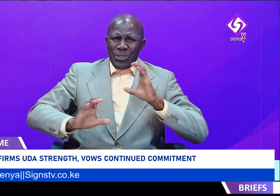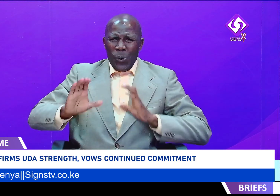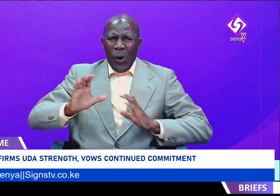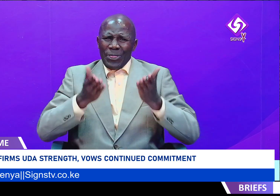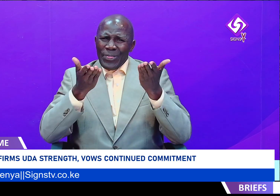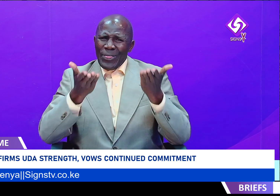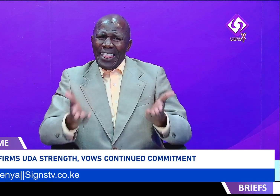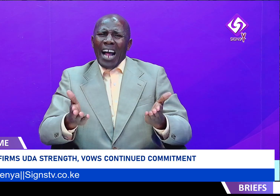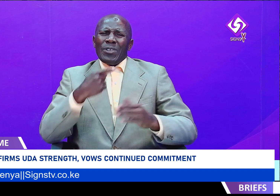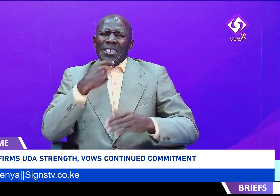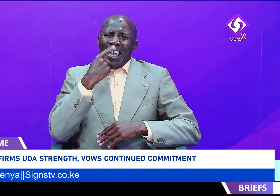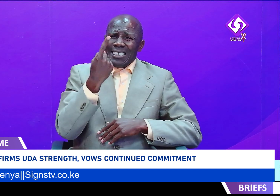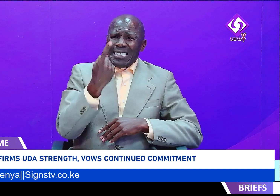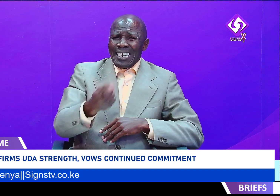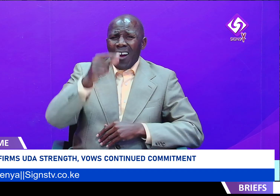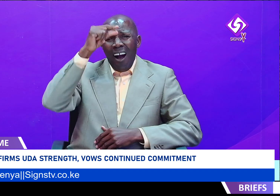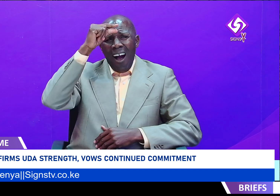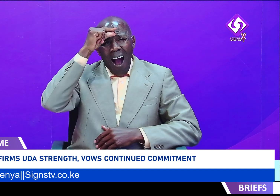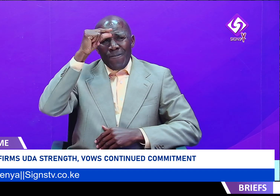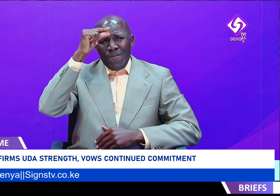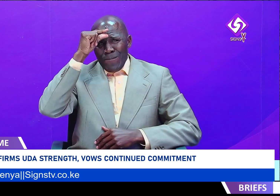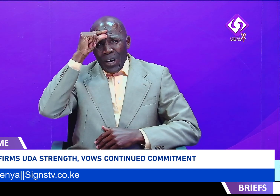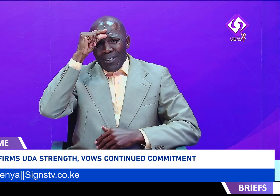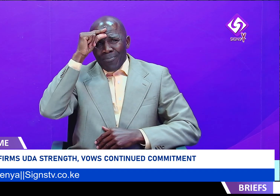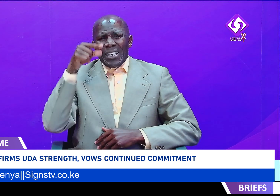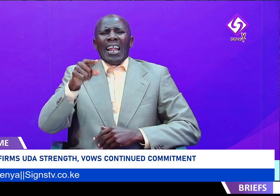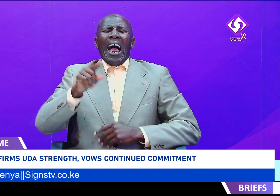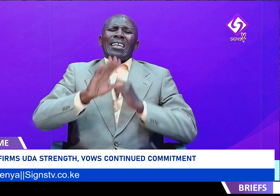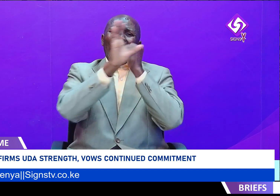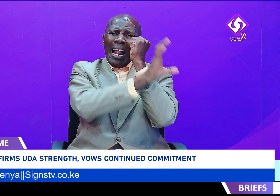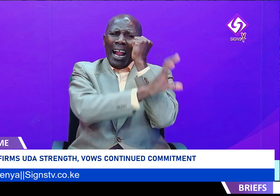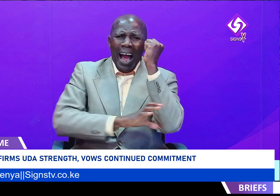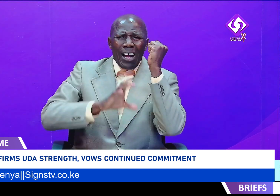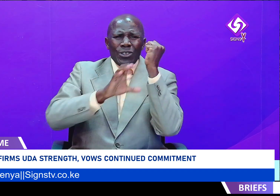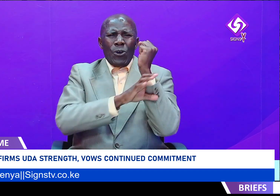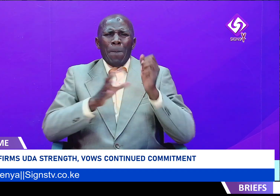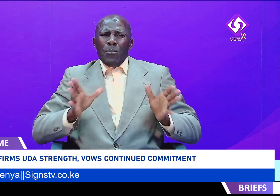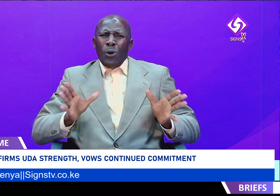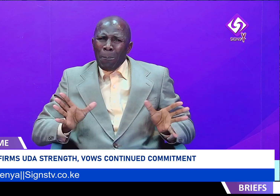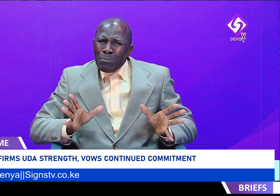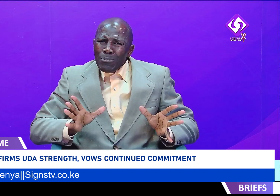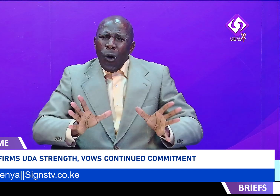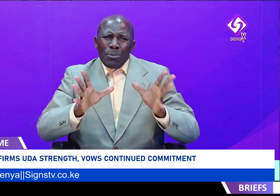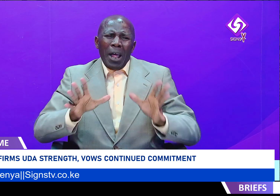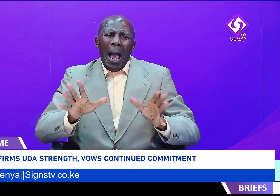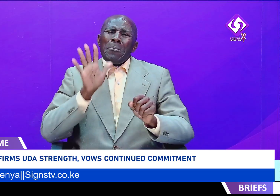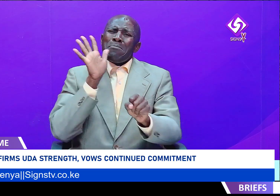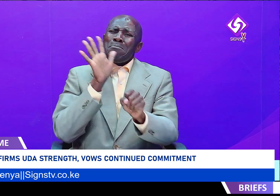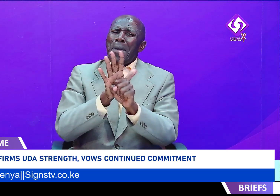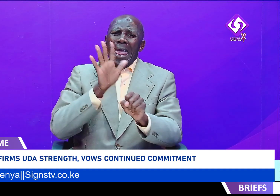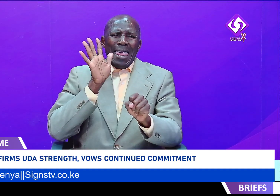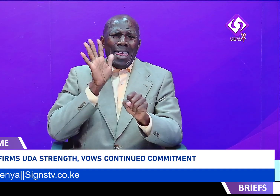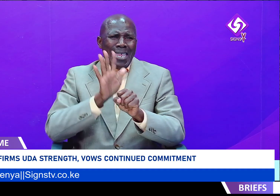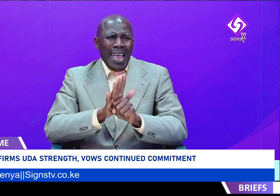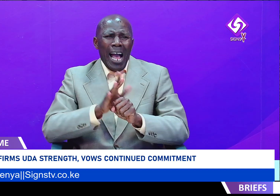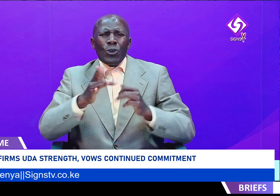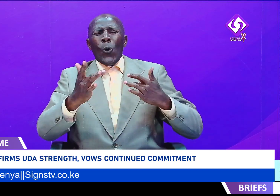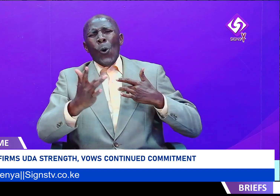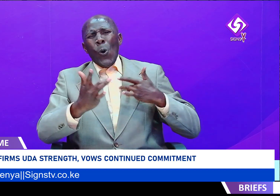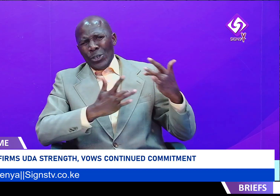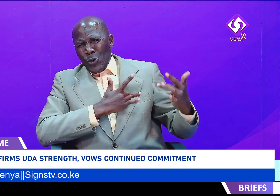And moving on, former President Uhuru Kenyatta has sharply criticized the current state of governance